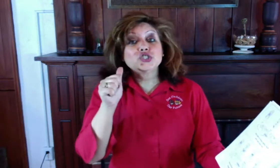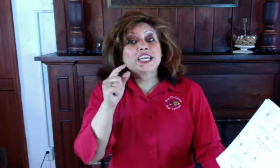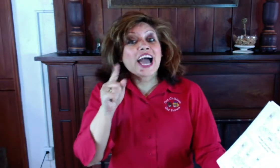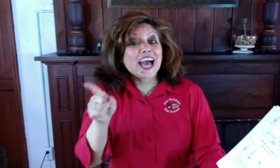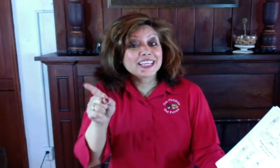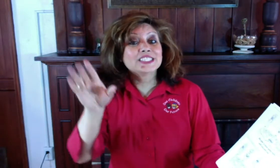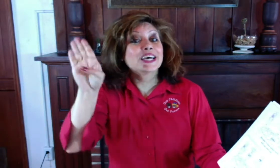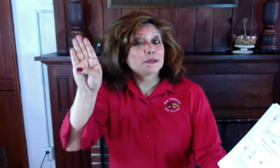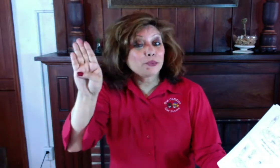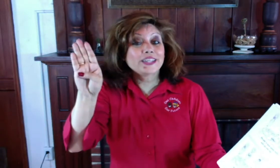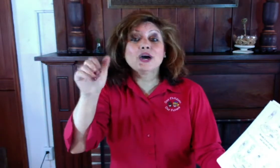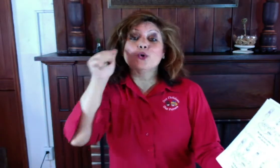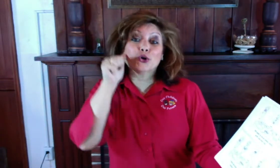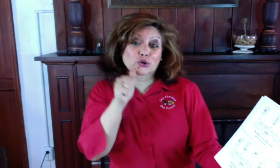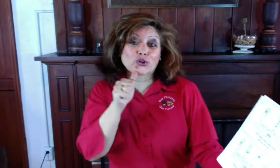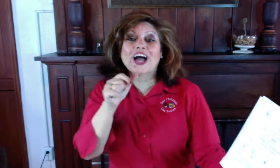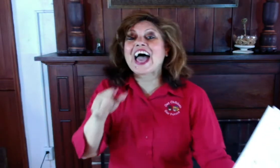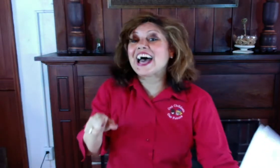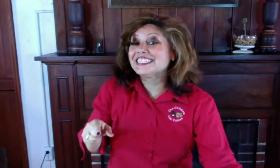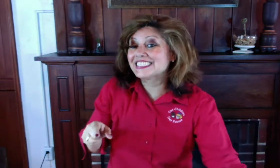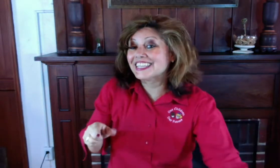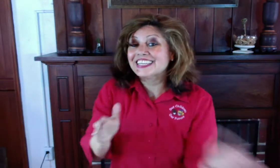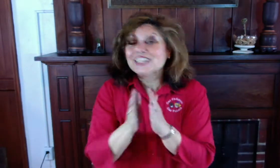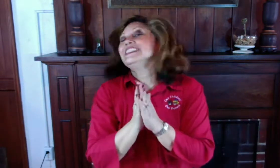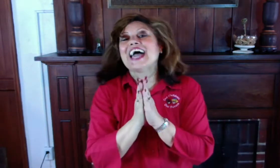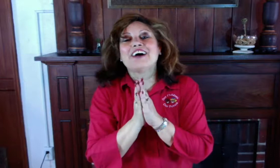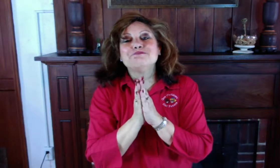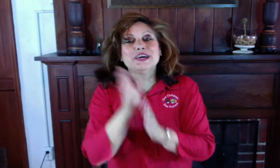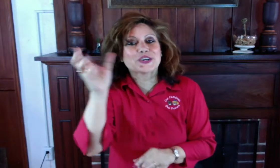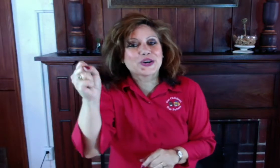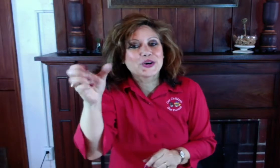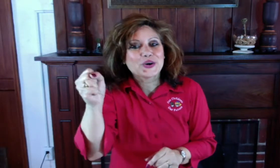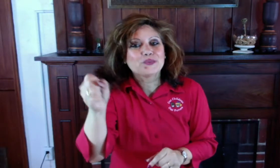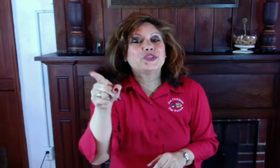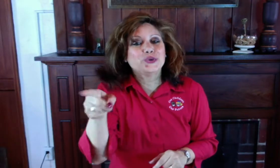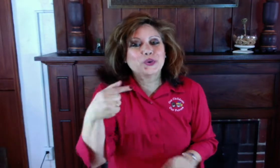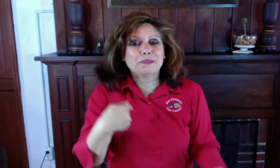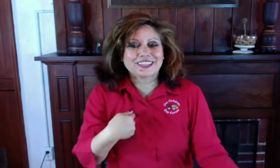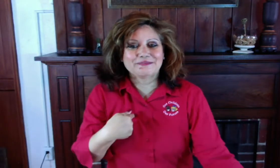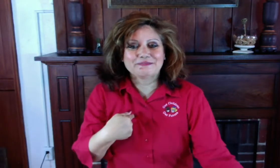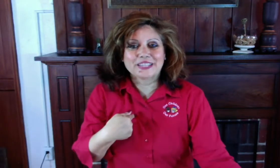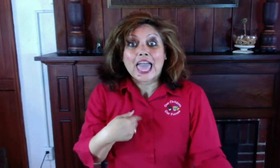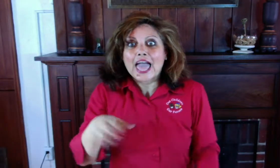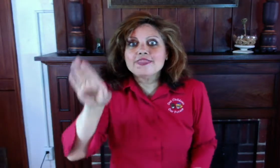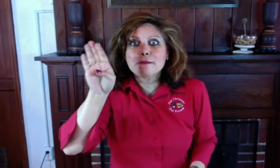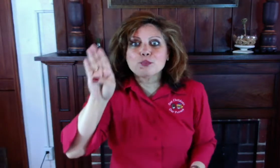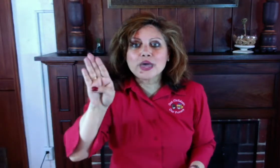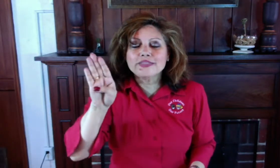She asks, Brenda or girl, asks to have milk with you and me. And then